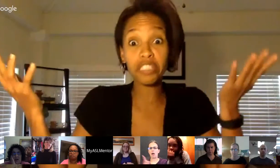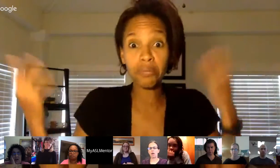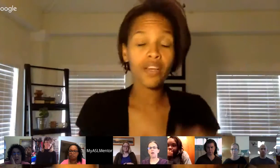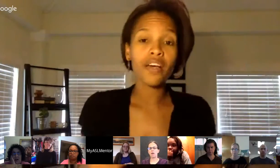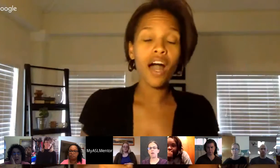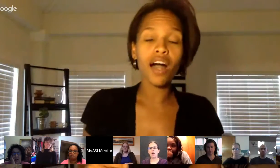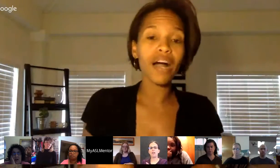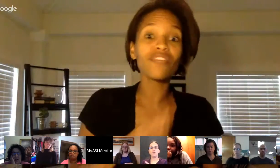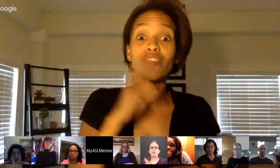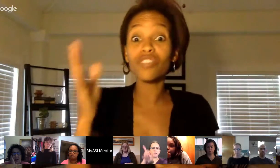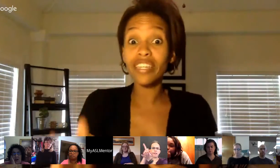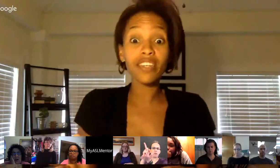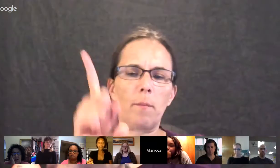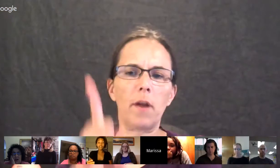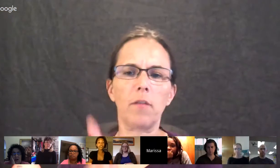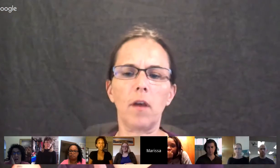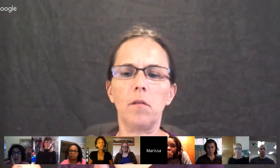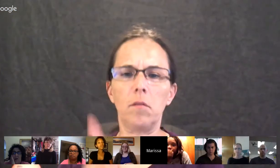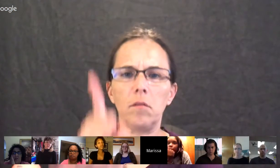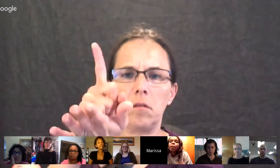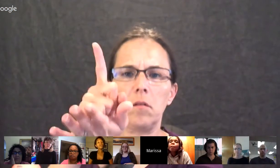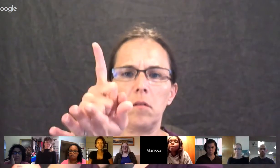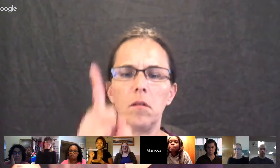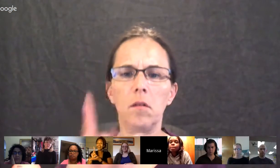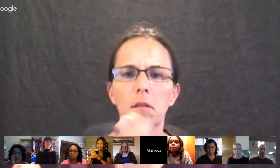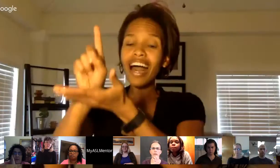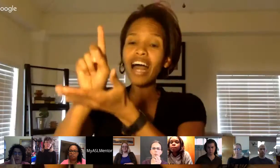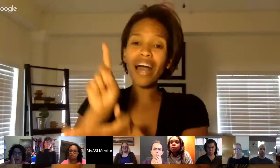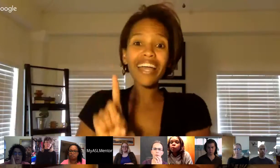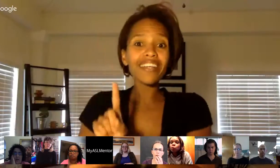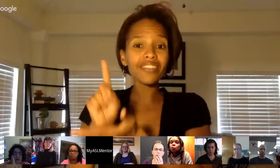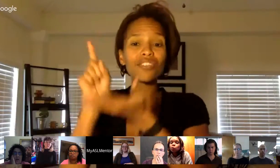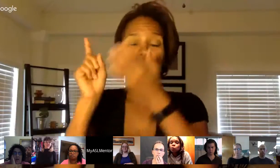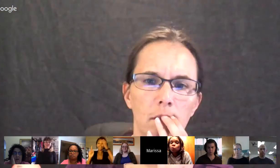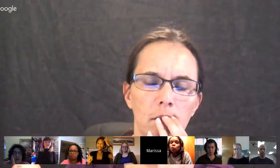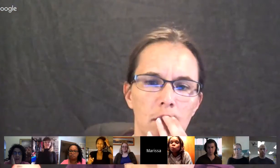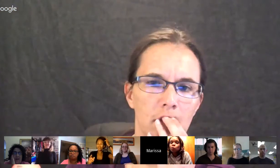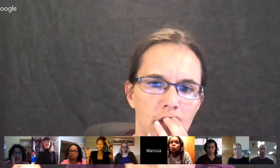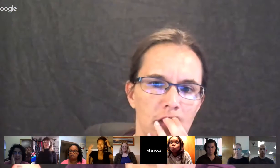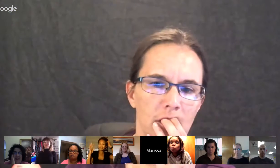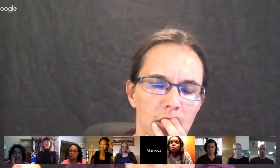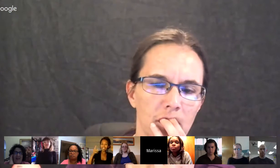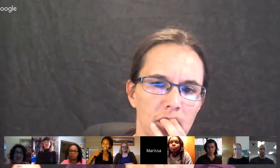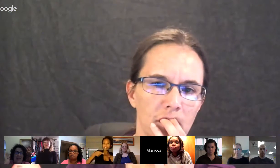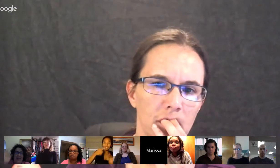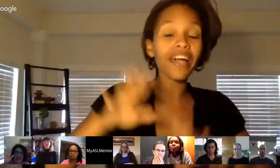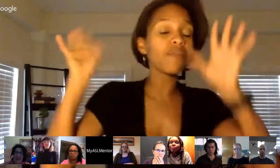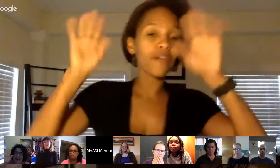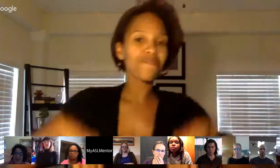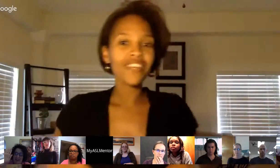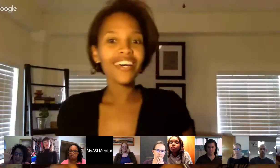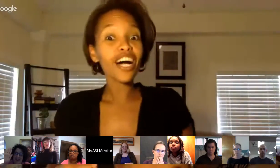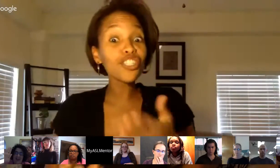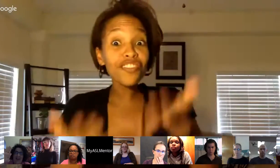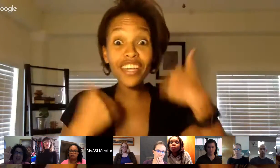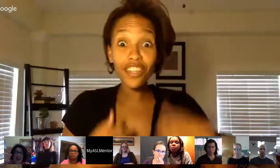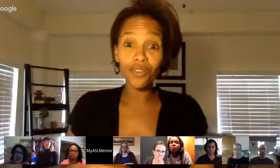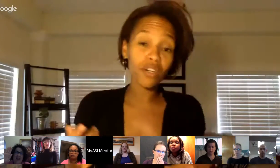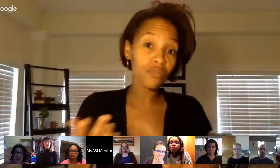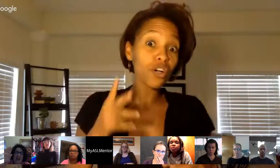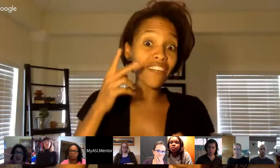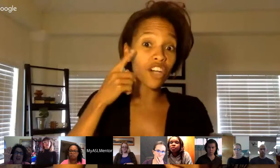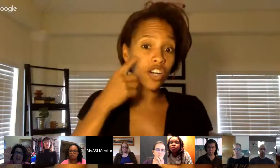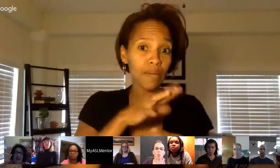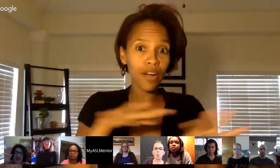for privilege. I do like this one better though. Yeah, that one's better too, but I struggle with that. But anyway, good, thank